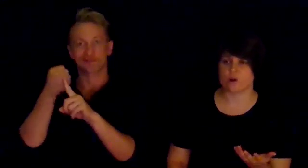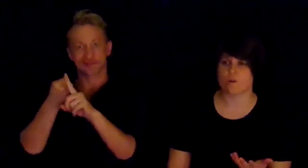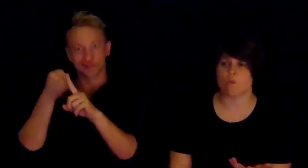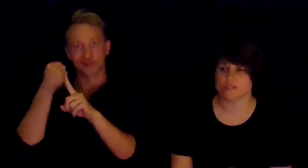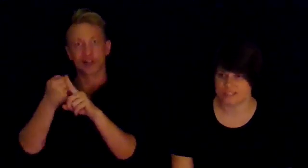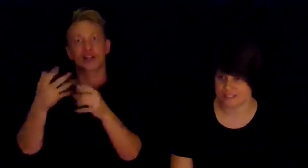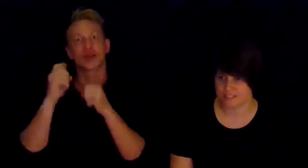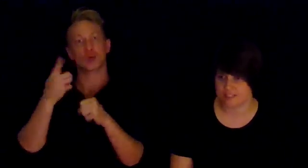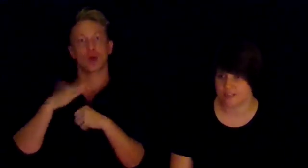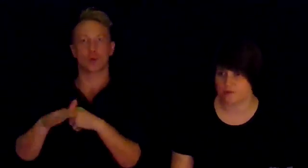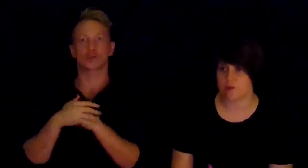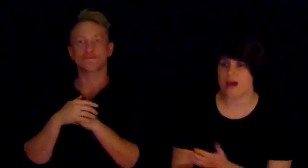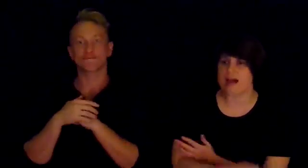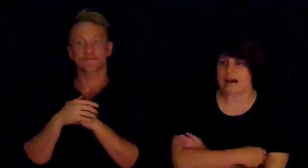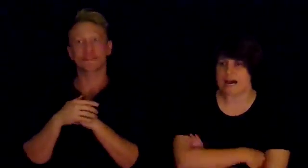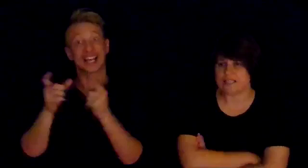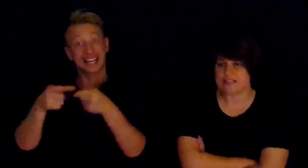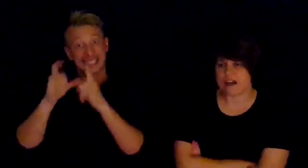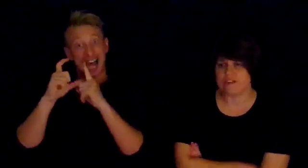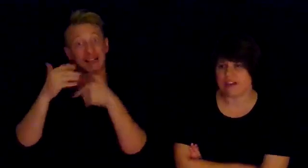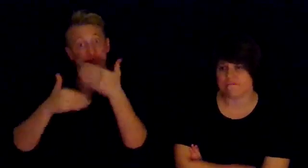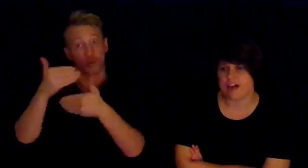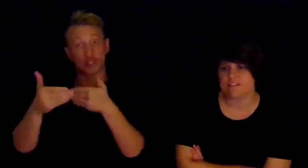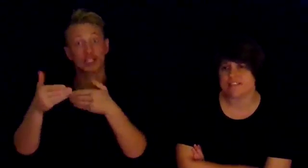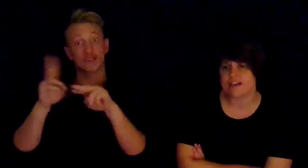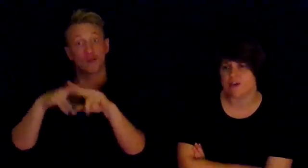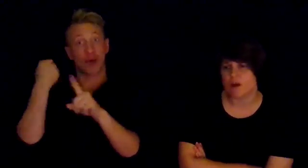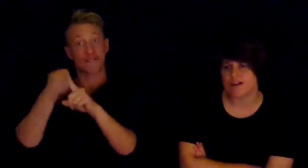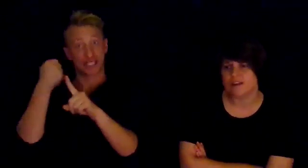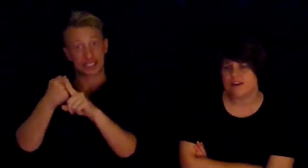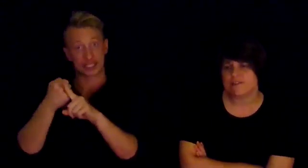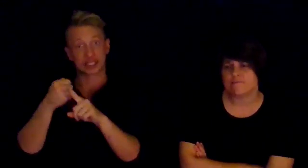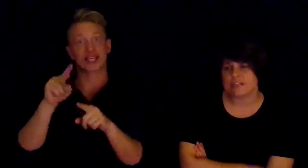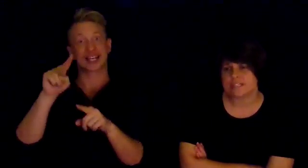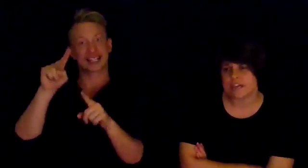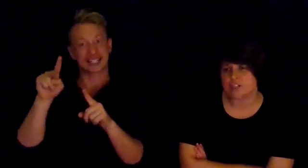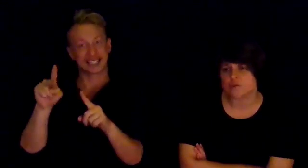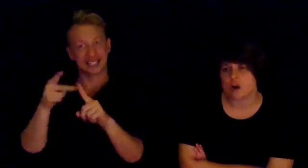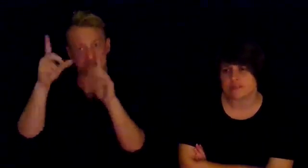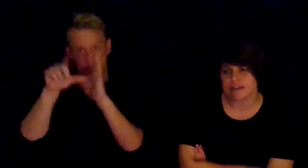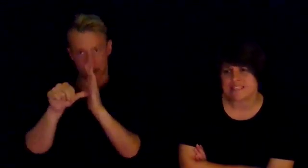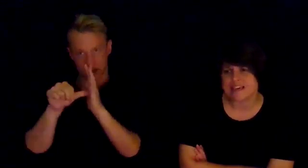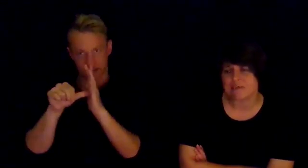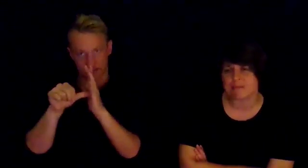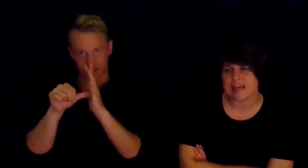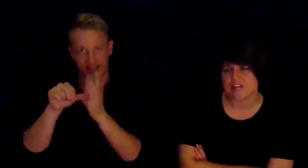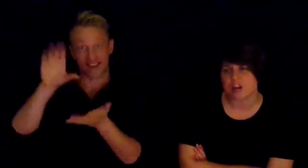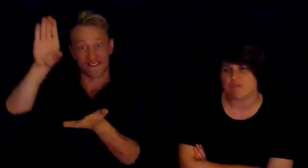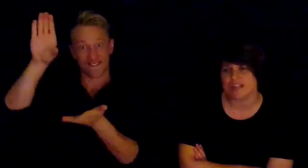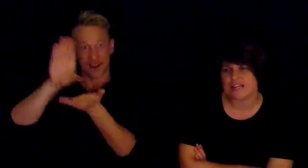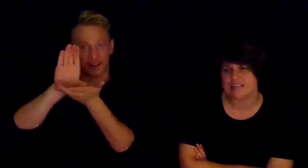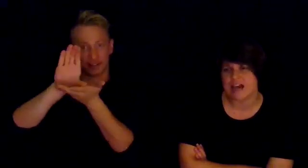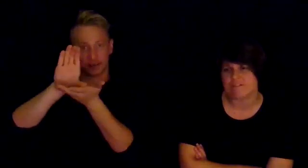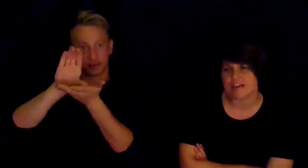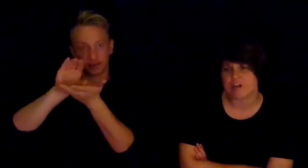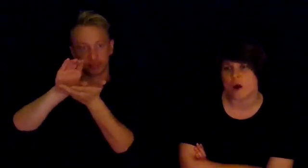advocation to get what I wanted. It was quite hard to advocate for that. The second one, the funding had dropped in my second plan, and I